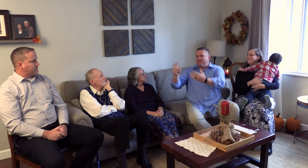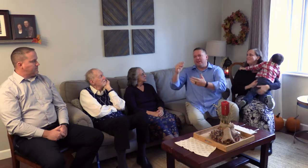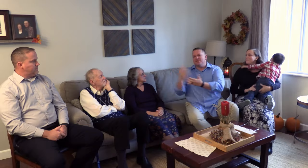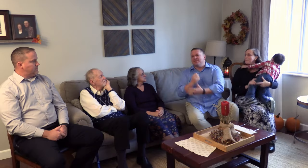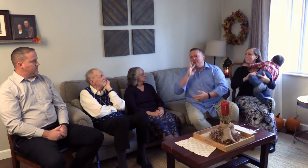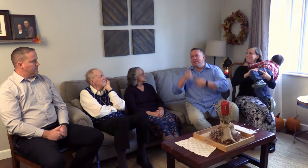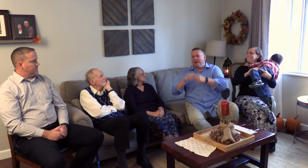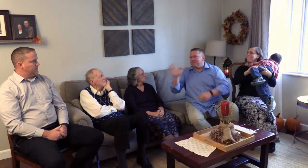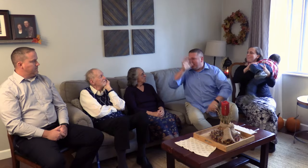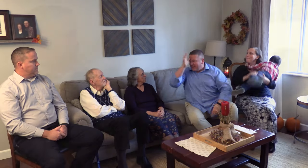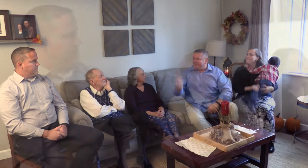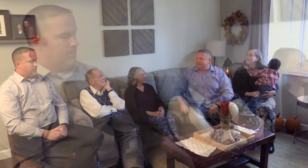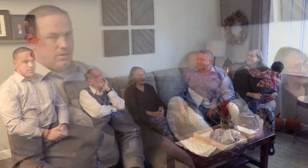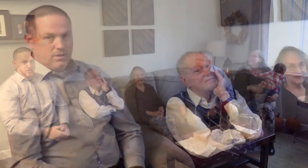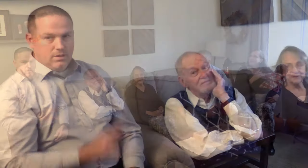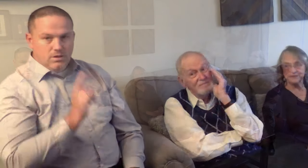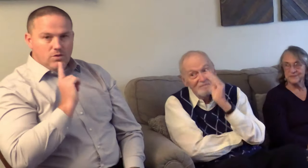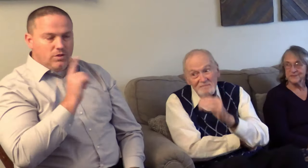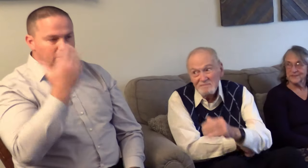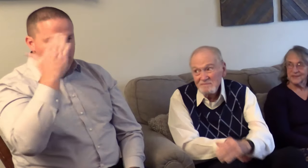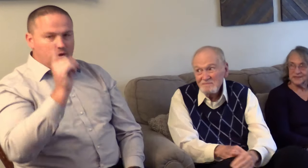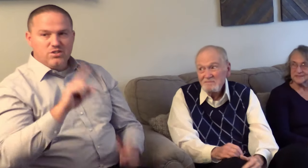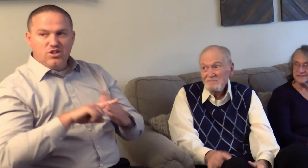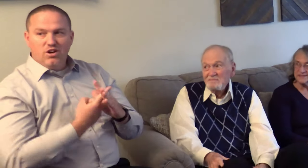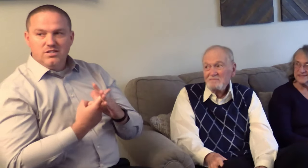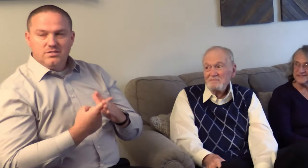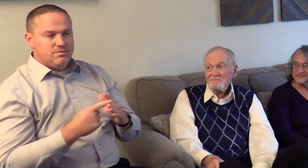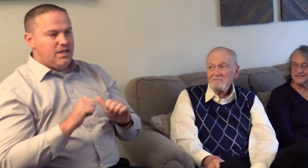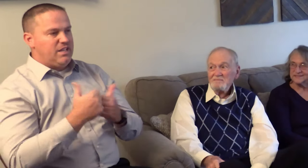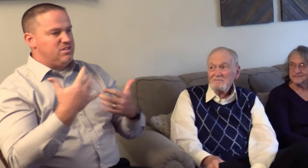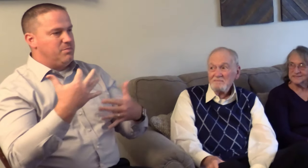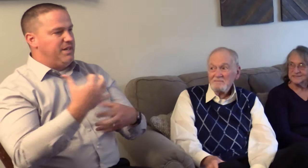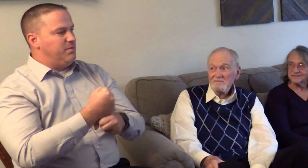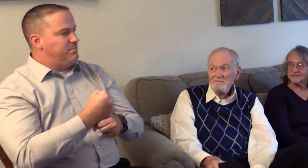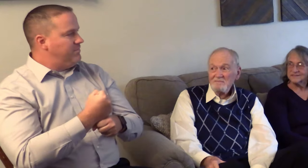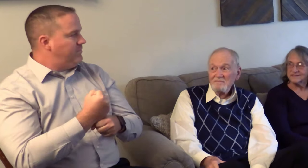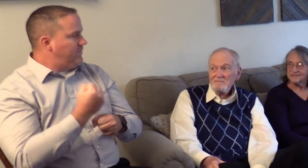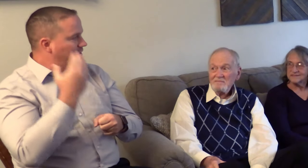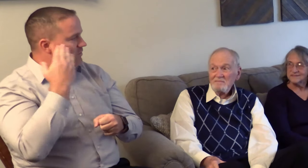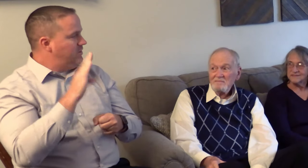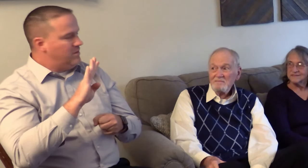to give nick a chance to talk about his mom and dad really don't know where to start how do you sum it up you know